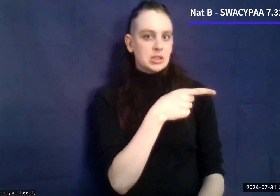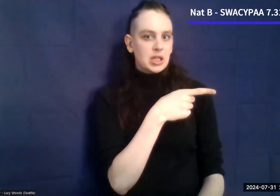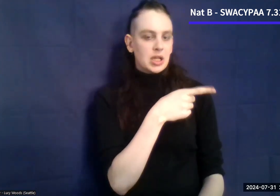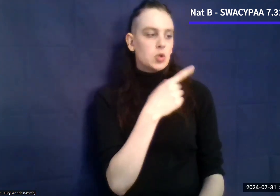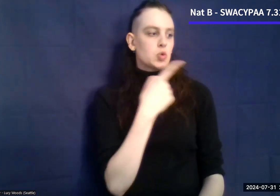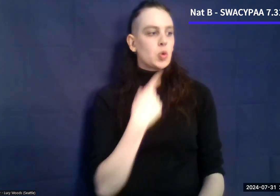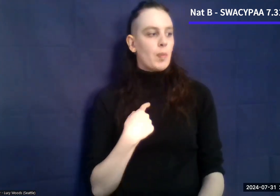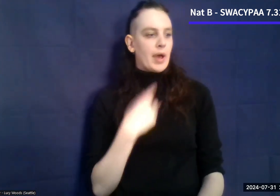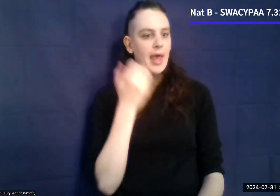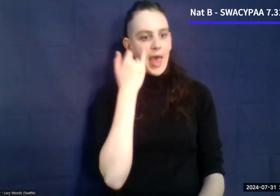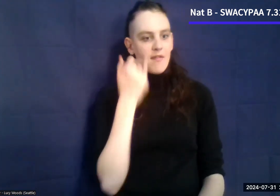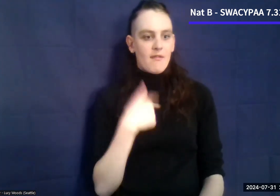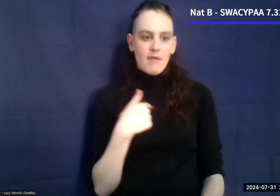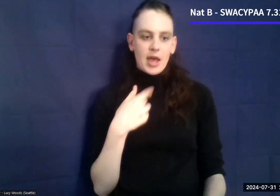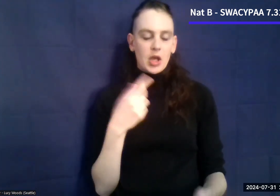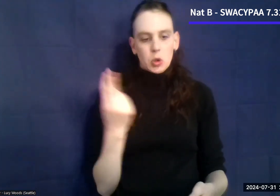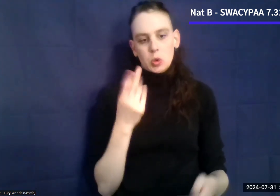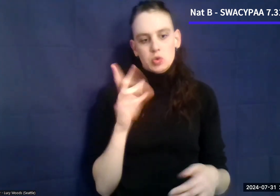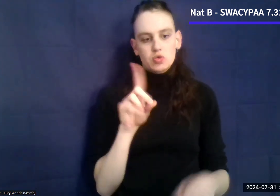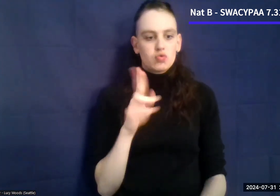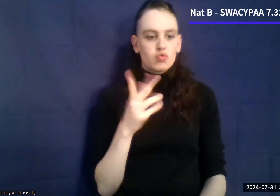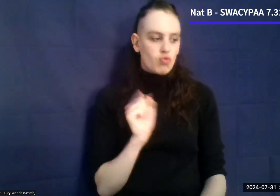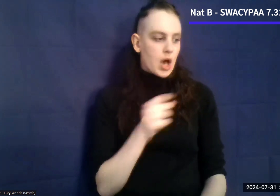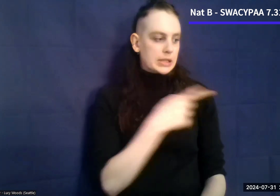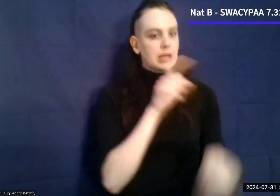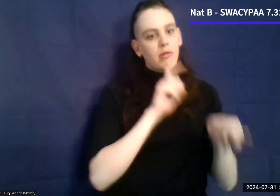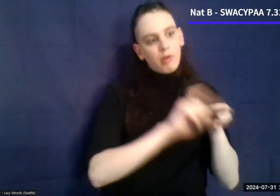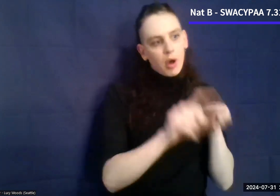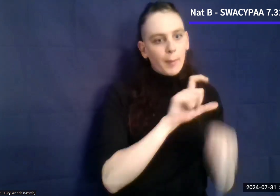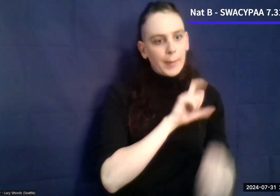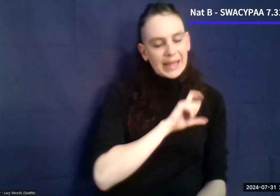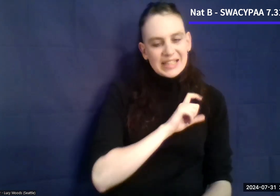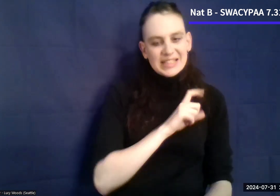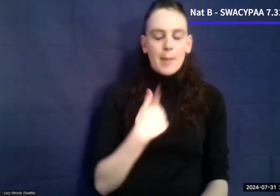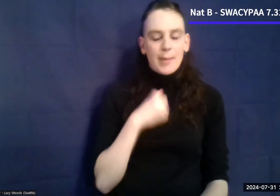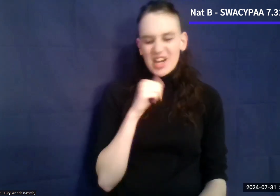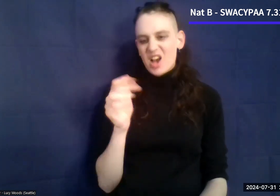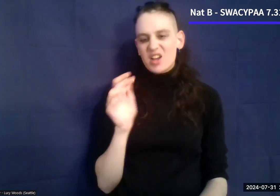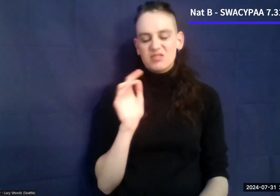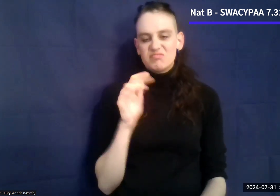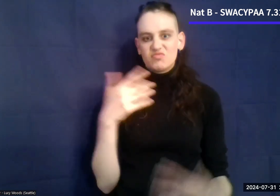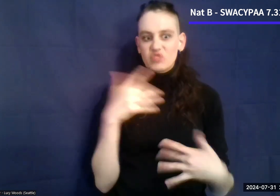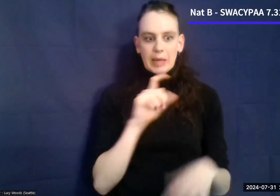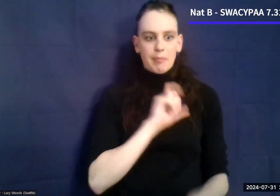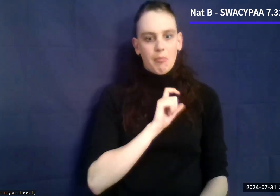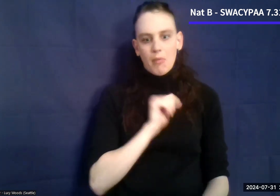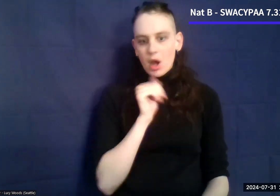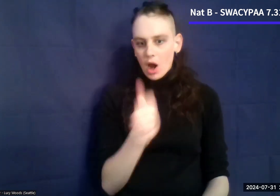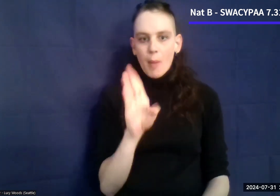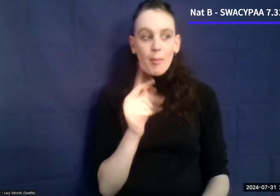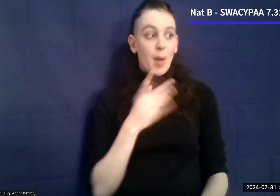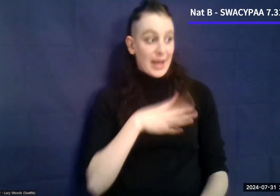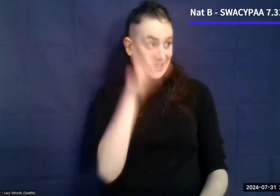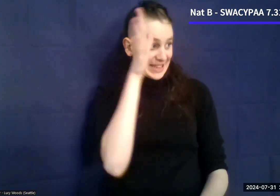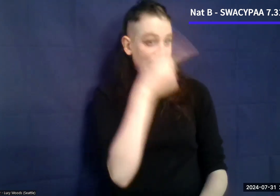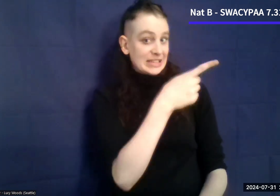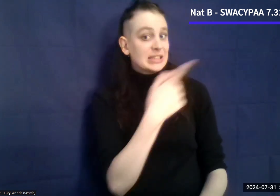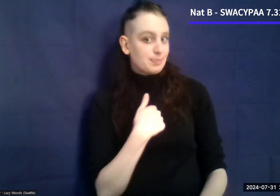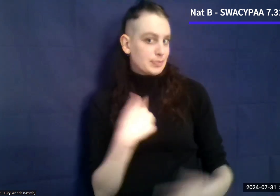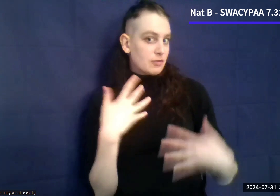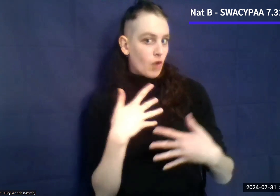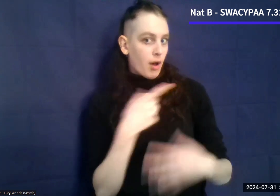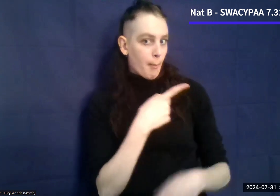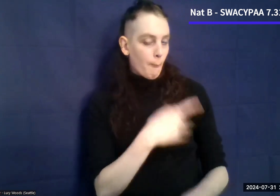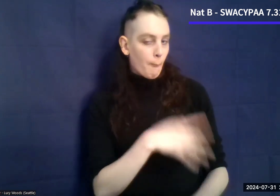like I wasn't afraid of the police. I was more like afraid of my dad. So I was like not bringing this around, and I said I would never drink